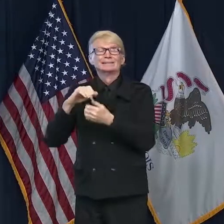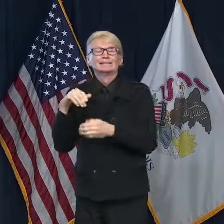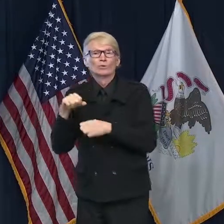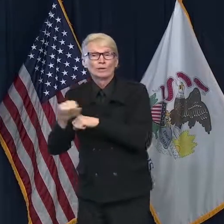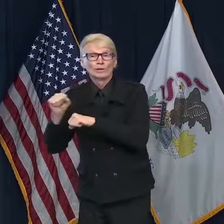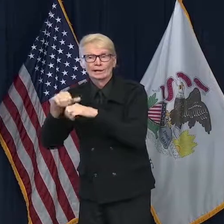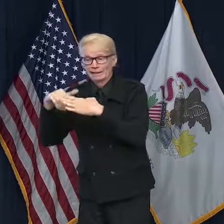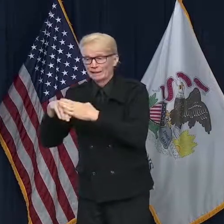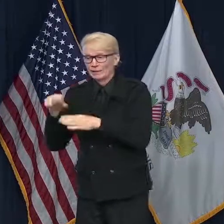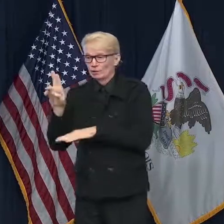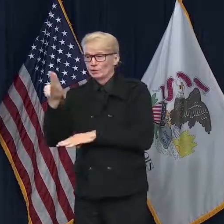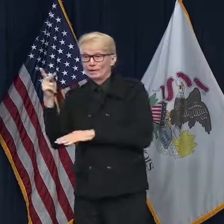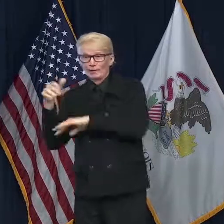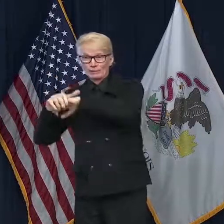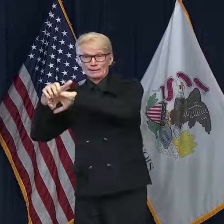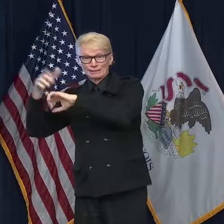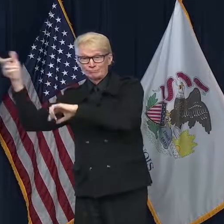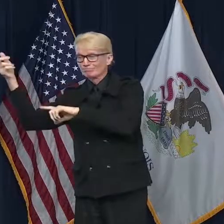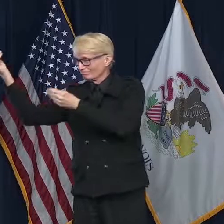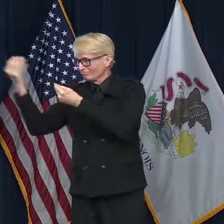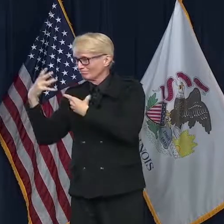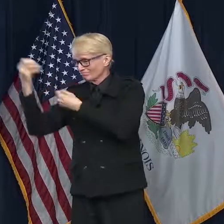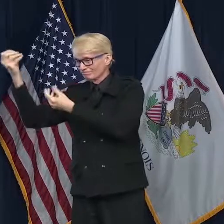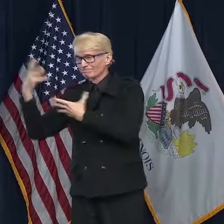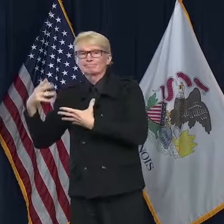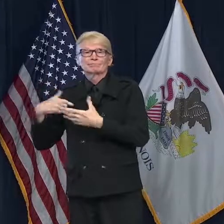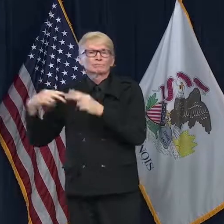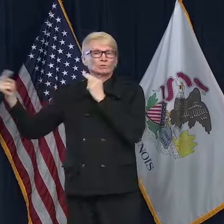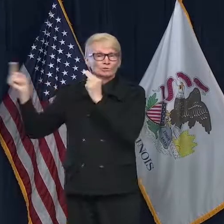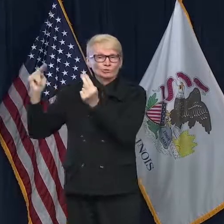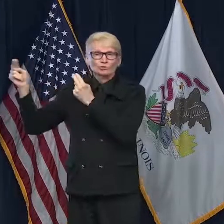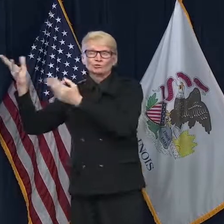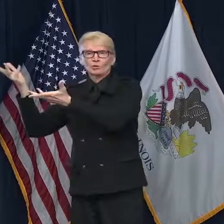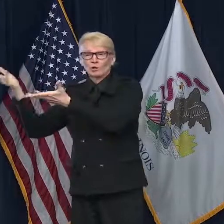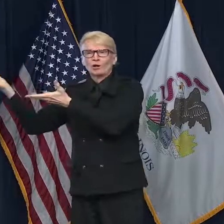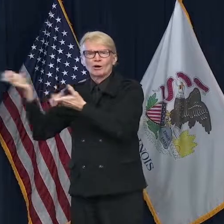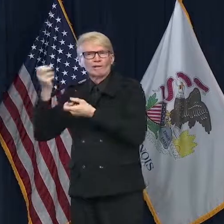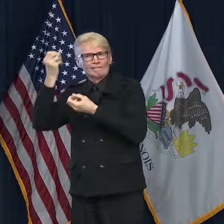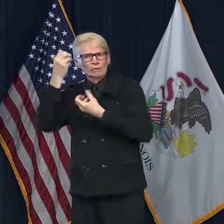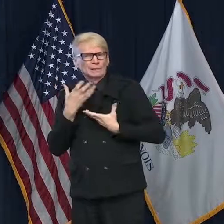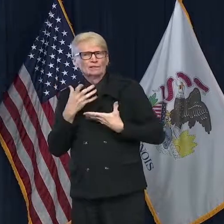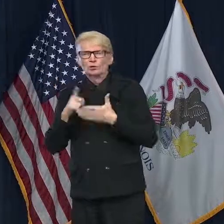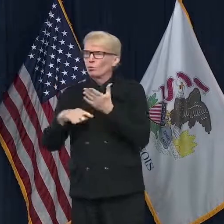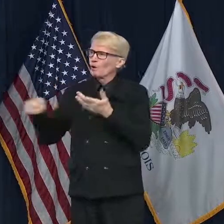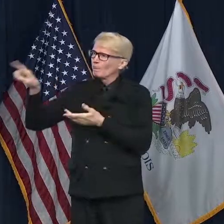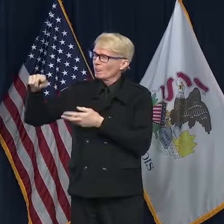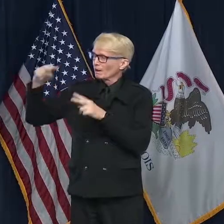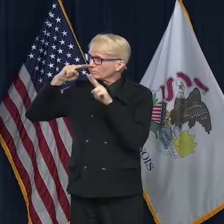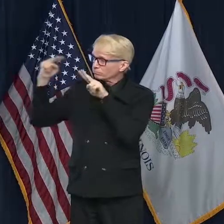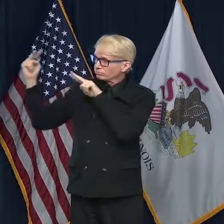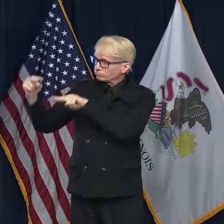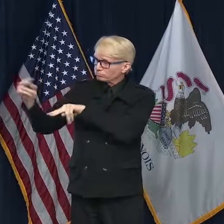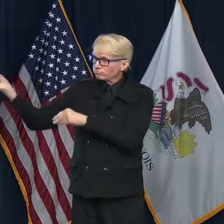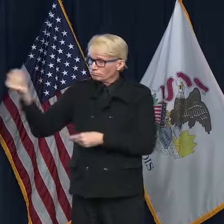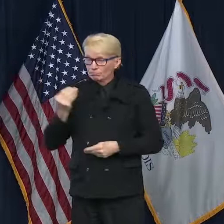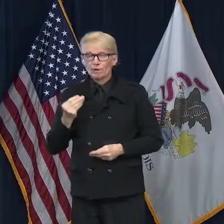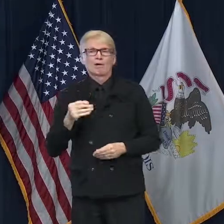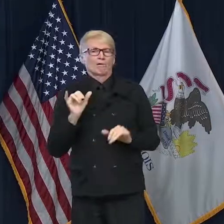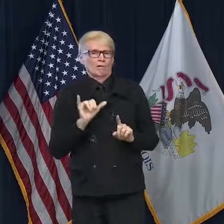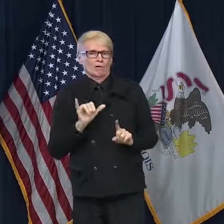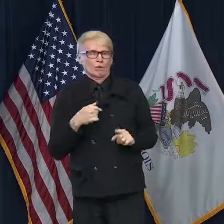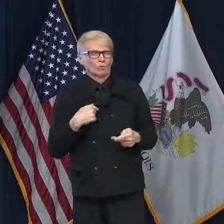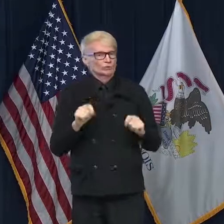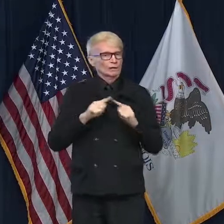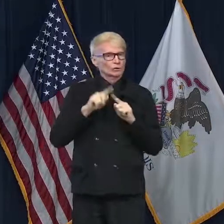and it's very helpful to get, their information as well. We'll continue to use that information, what our colleagues have seen, to make sure that we're keeping a